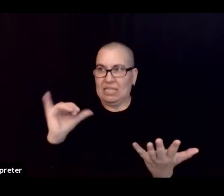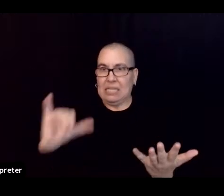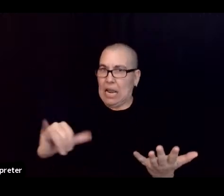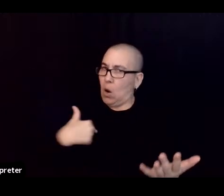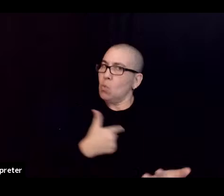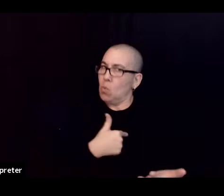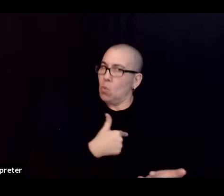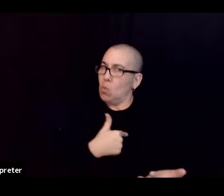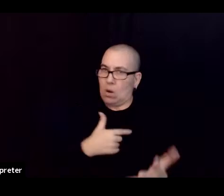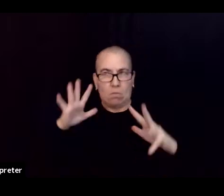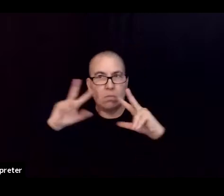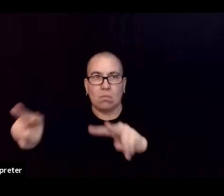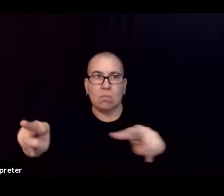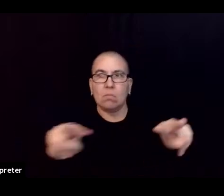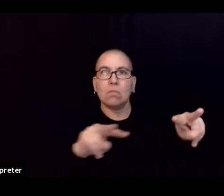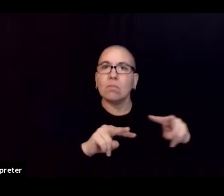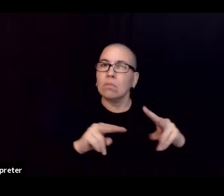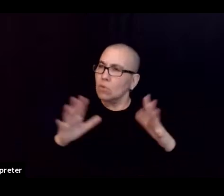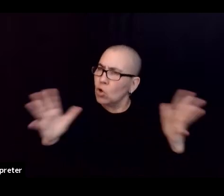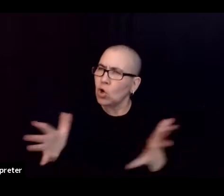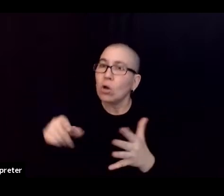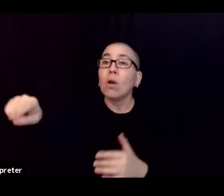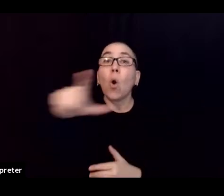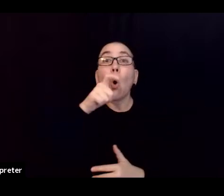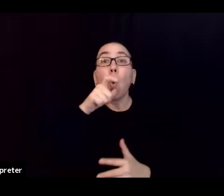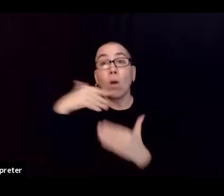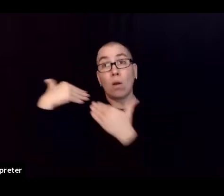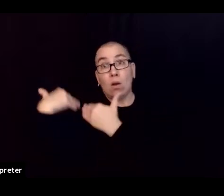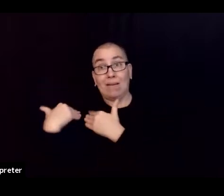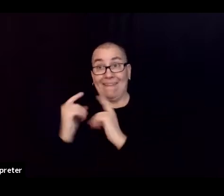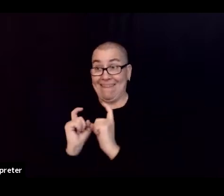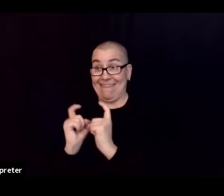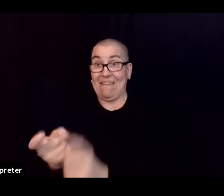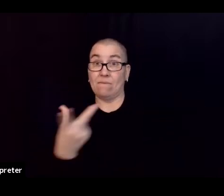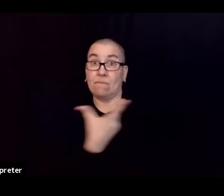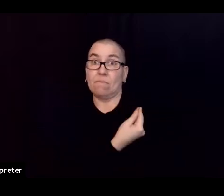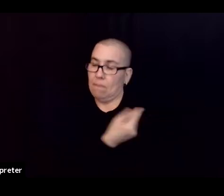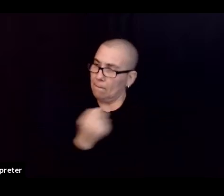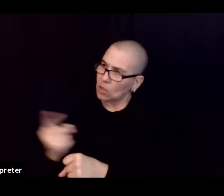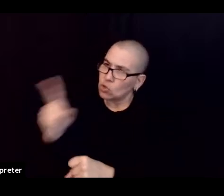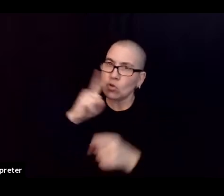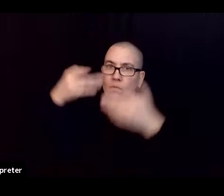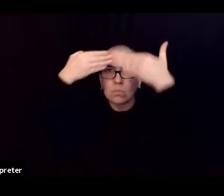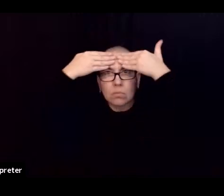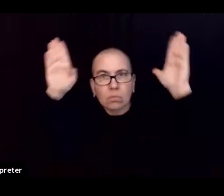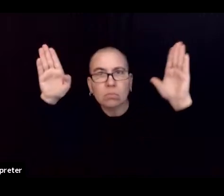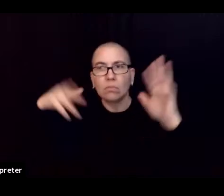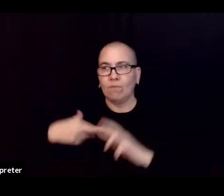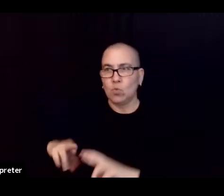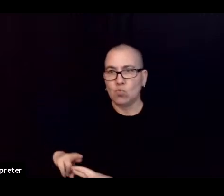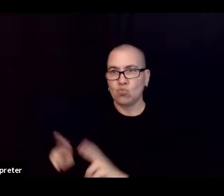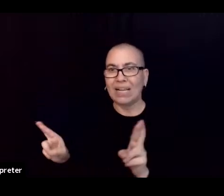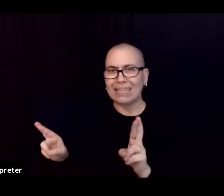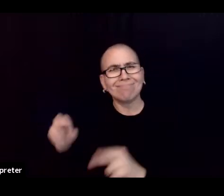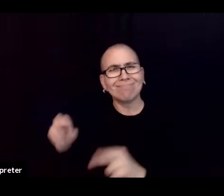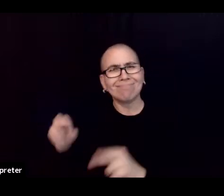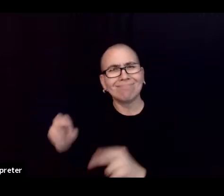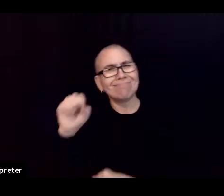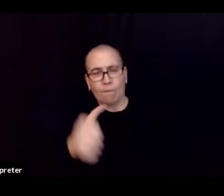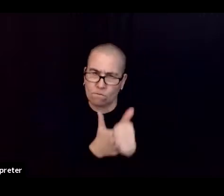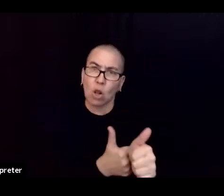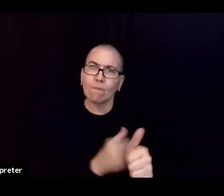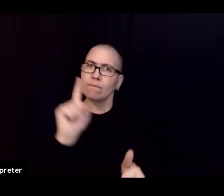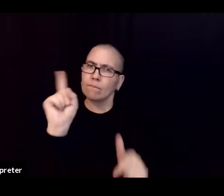full use of their doses. To certainly, first of all, to try to find currently eligible or